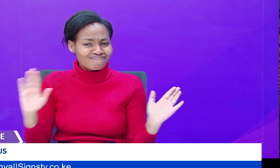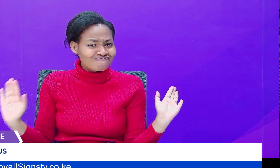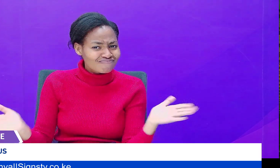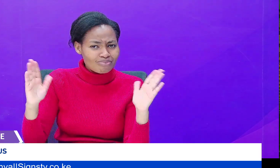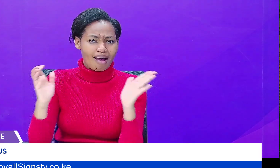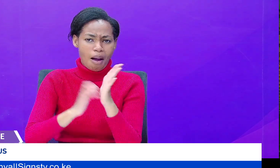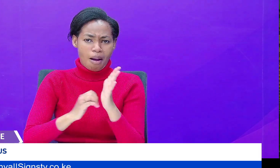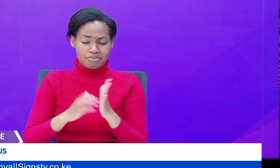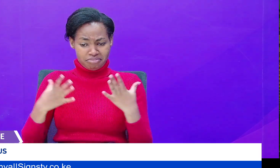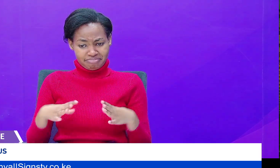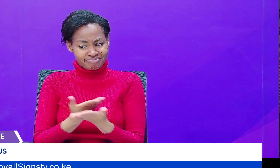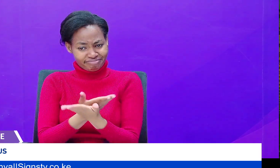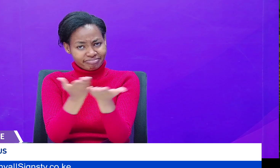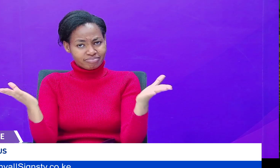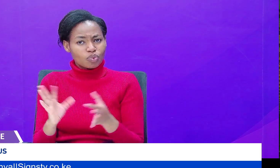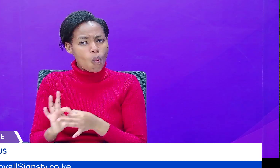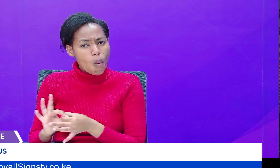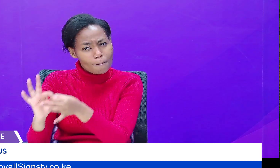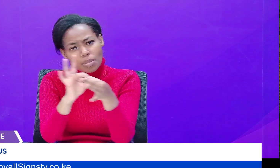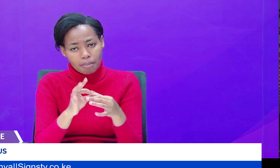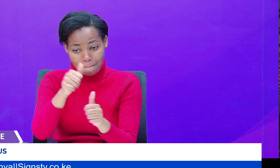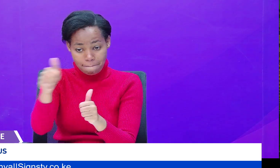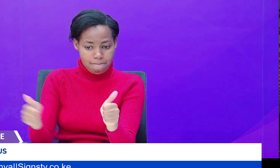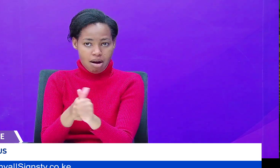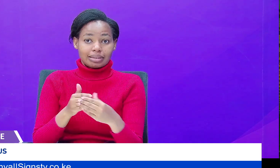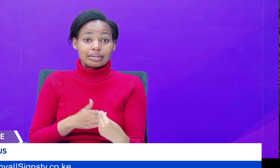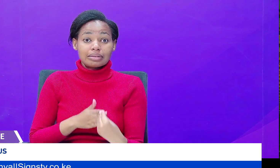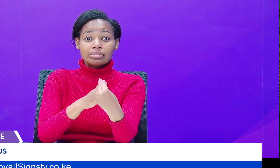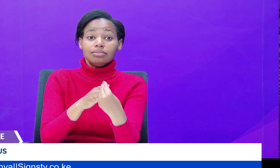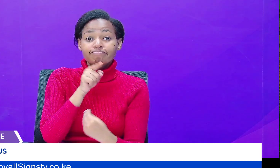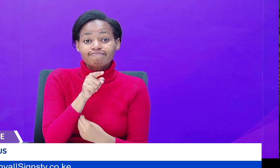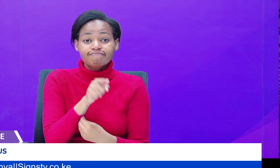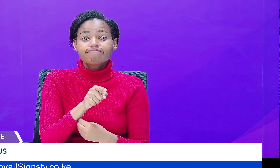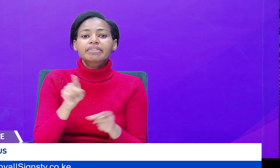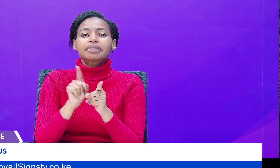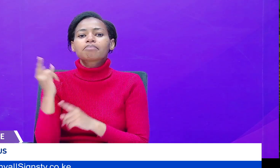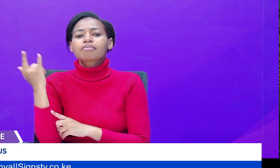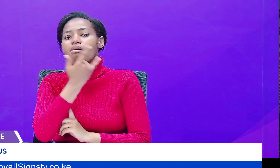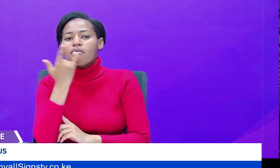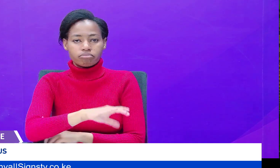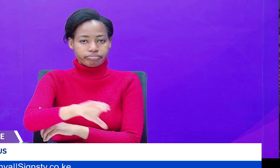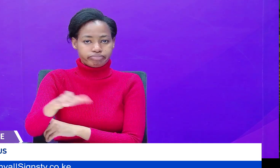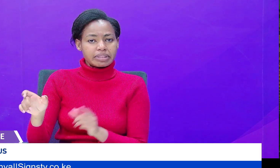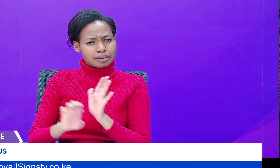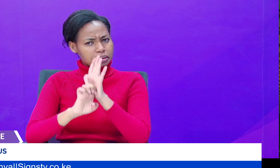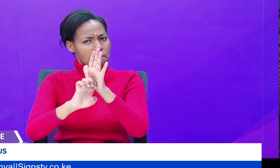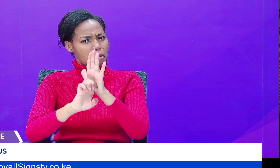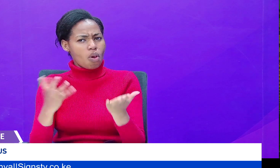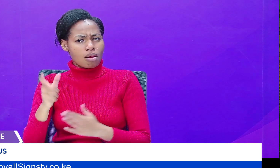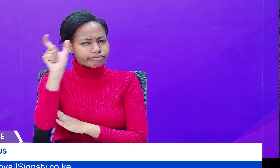Ruto further urged the Ukambani residents to unite behind his leadership, citing Nyanza counties as